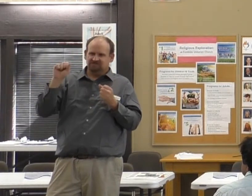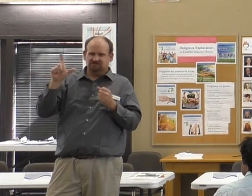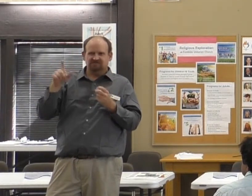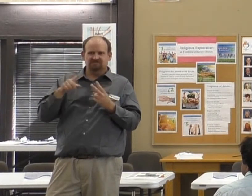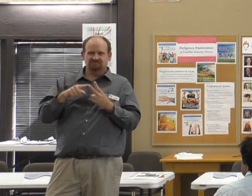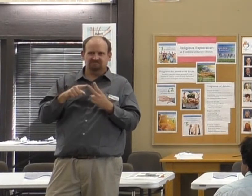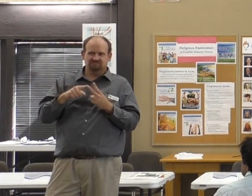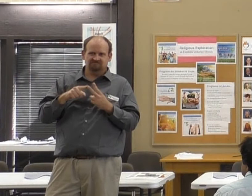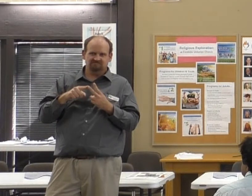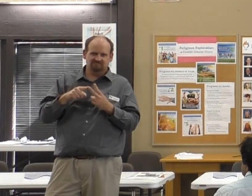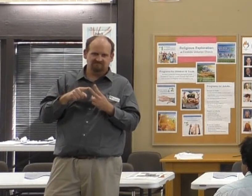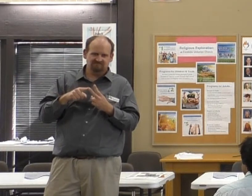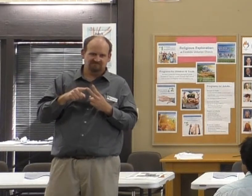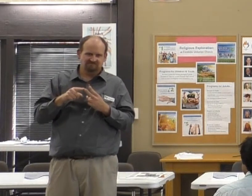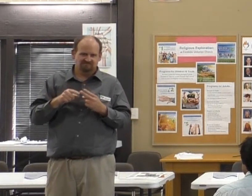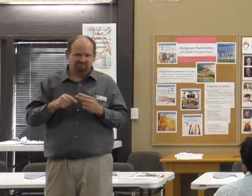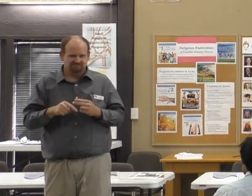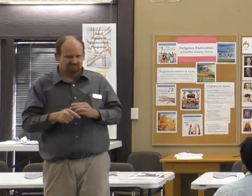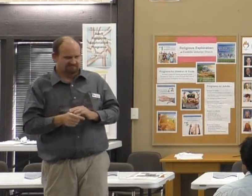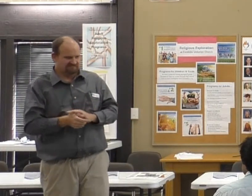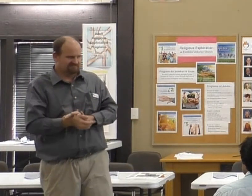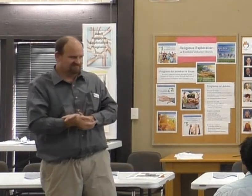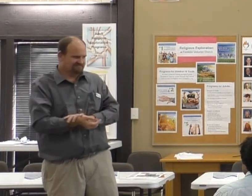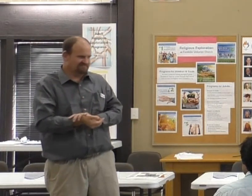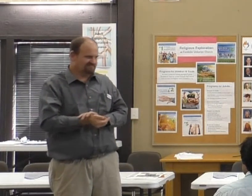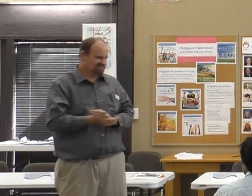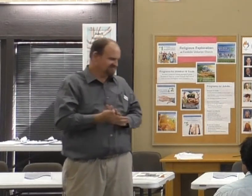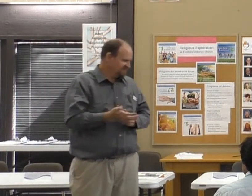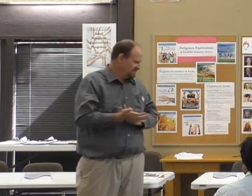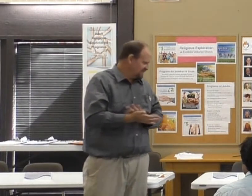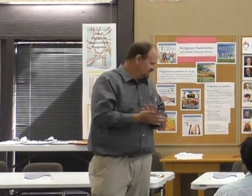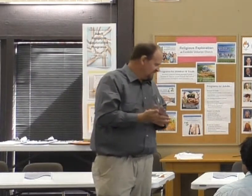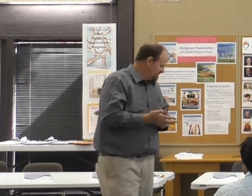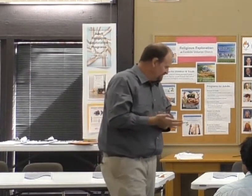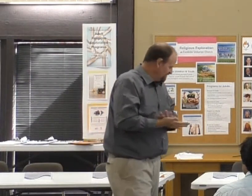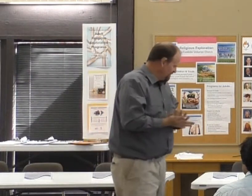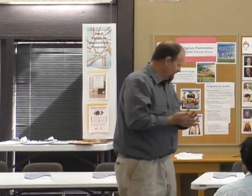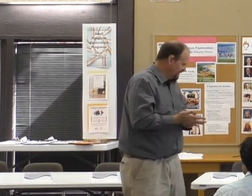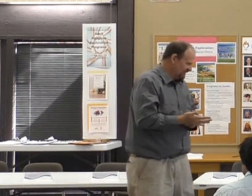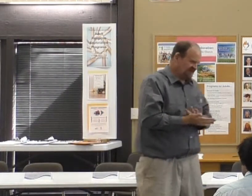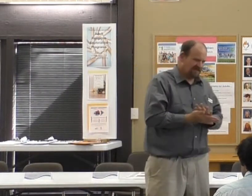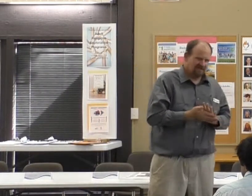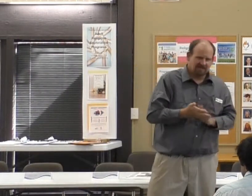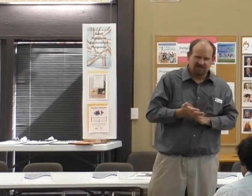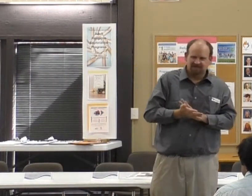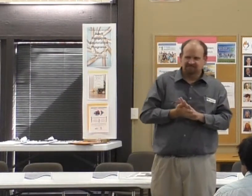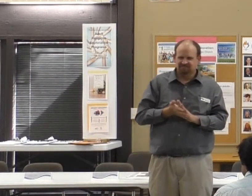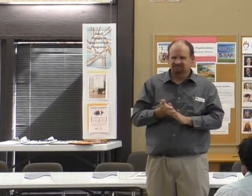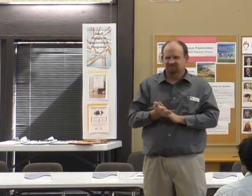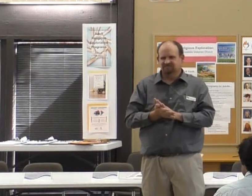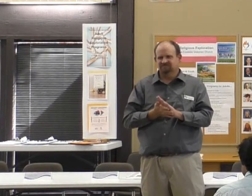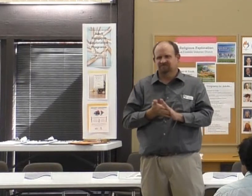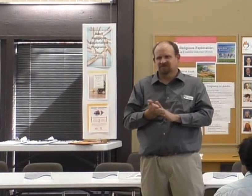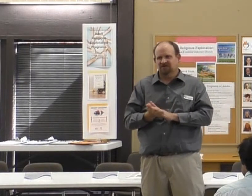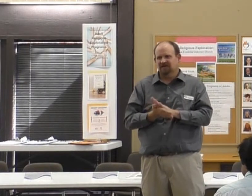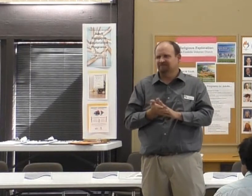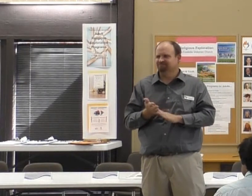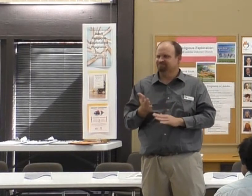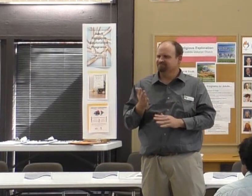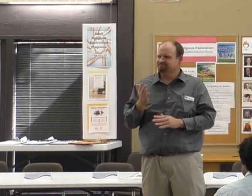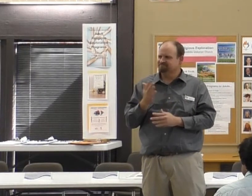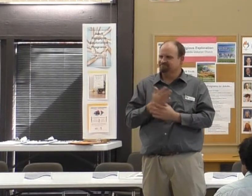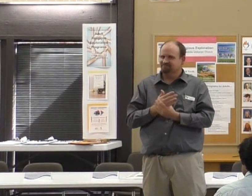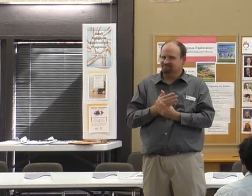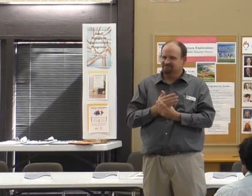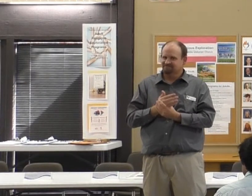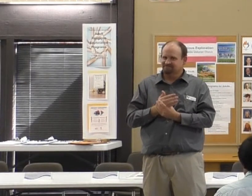So really, the two facets would be someone who is deaf or hard of hearing, and then American Sign Language, if they use American Sign Language